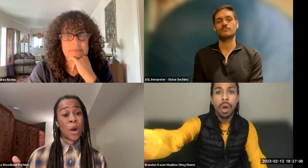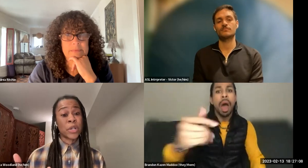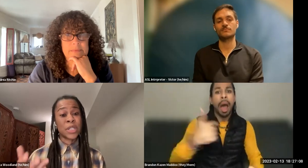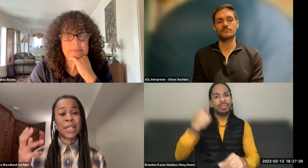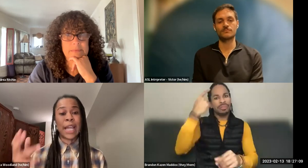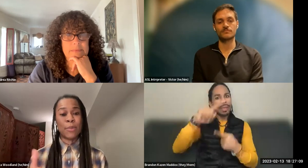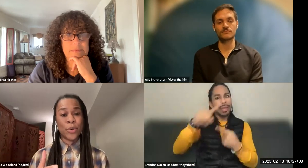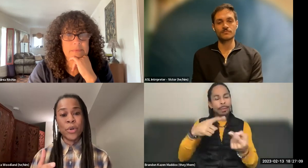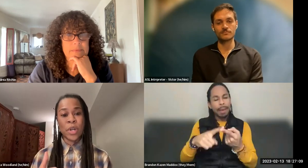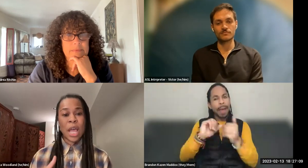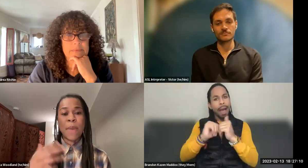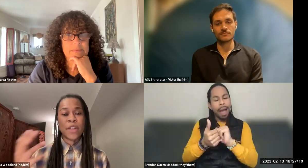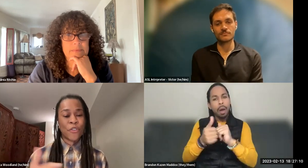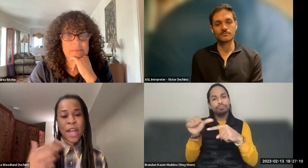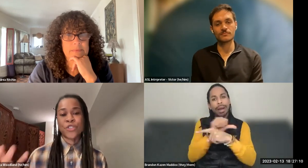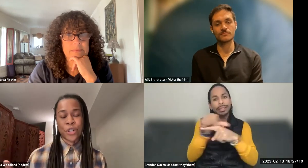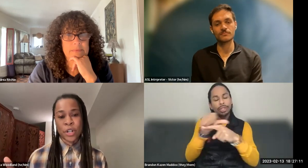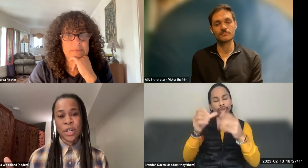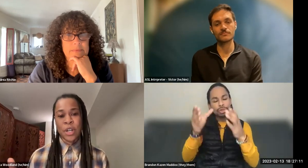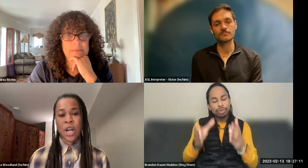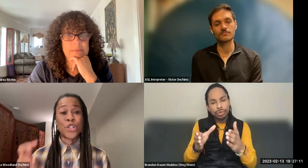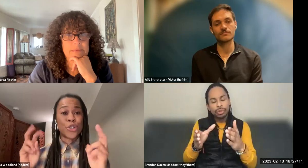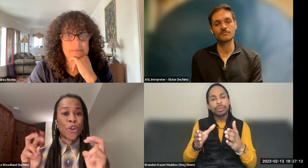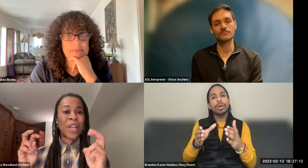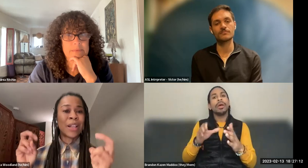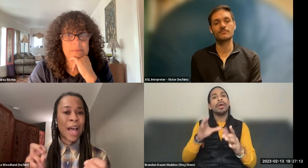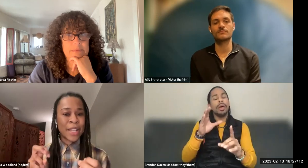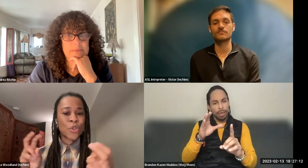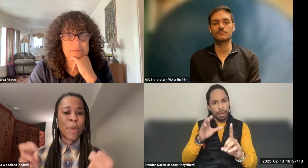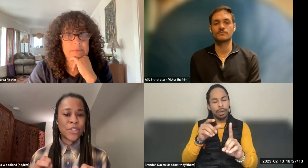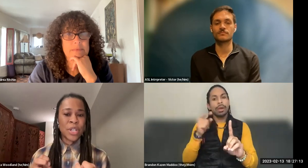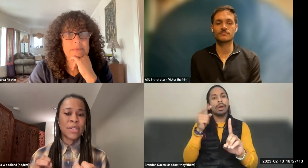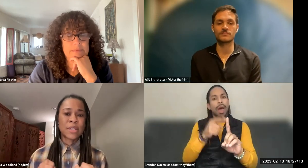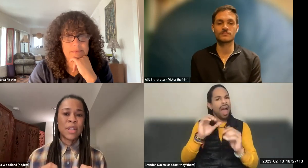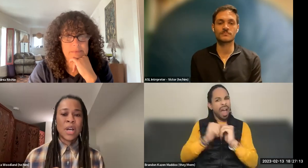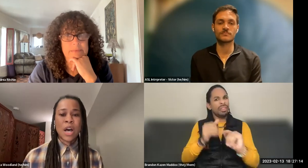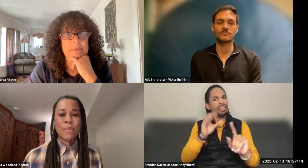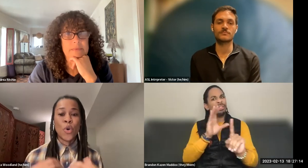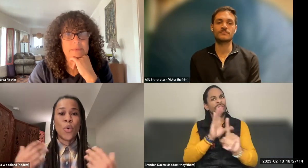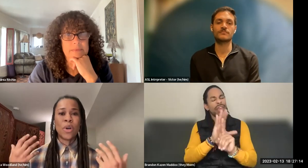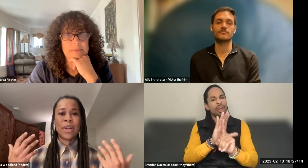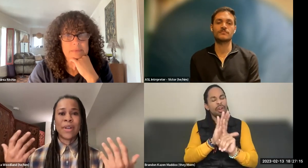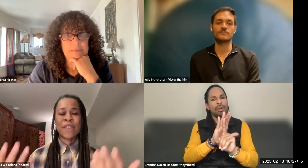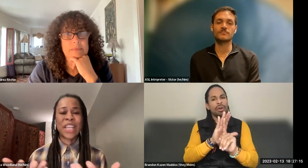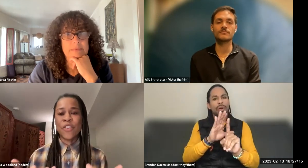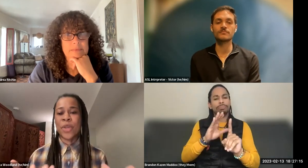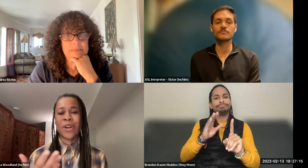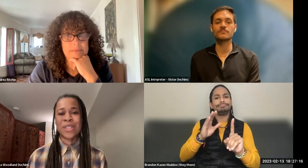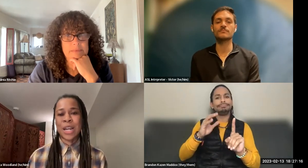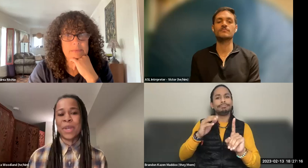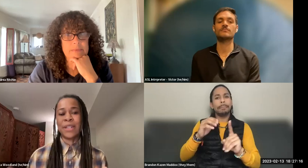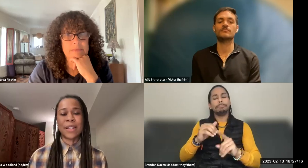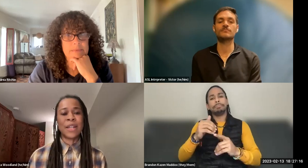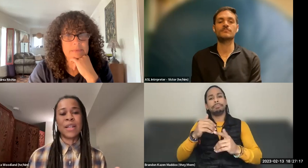really empowered to label and manufacture deserving clients or patients who have to give up